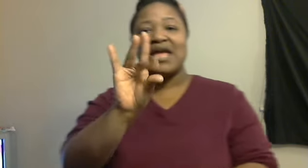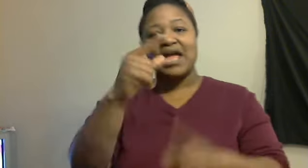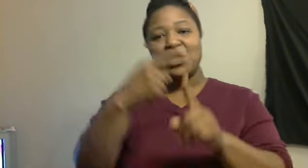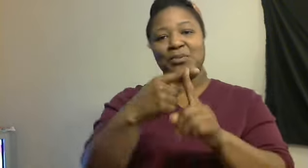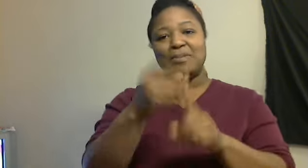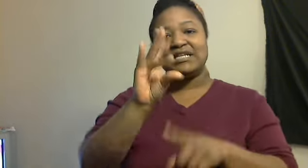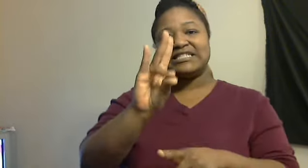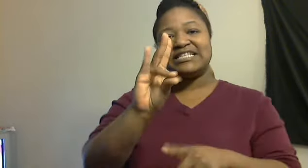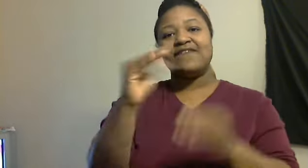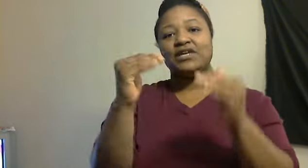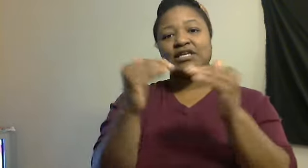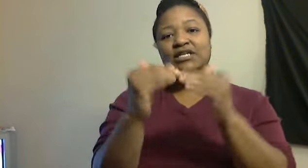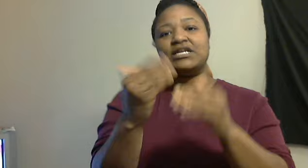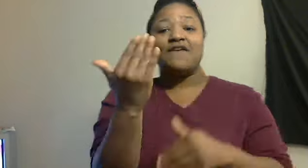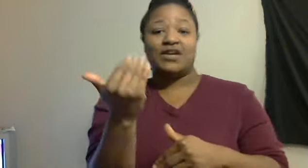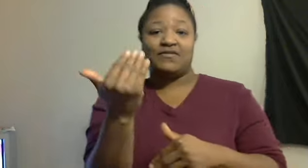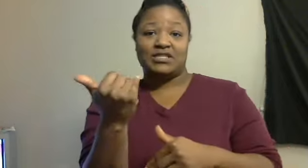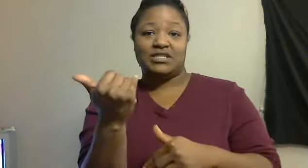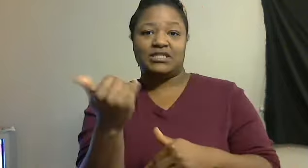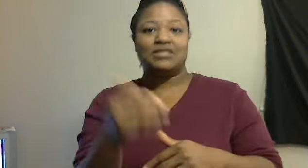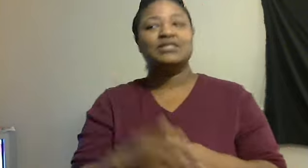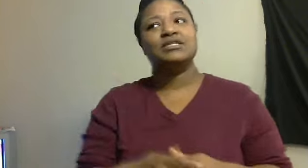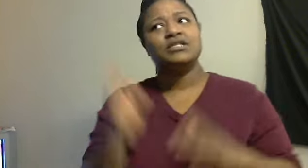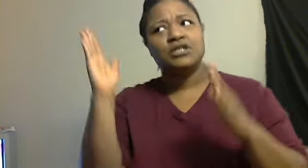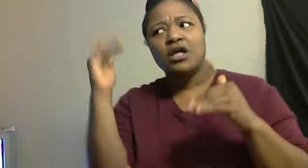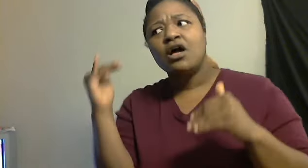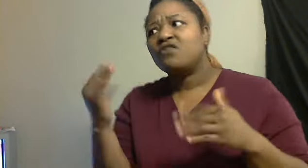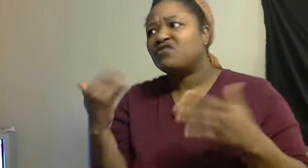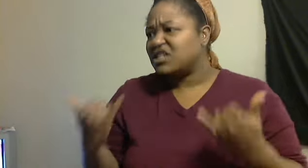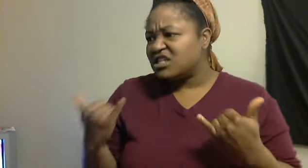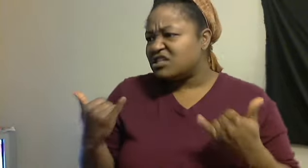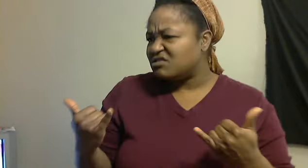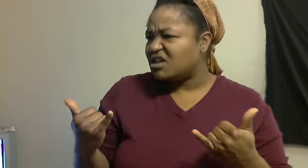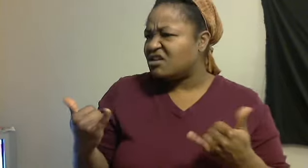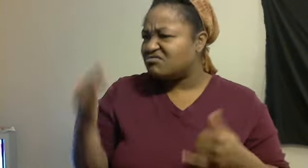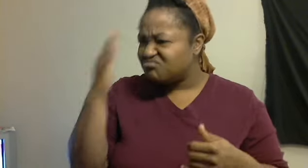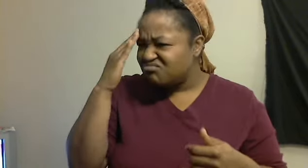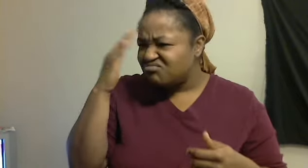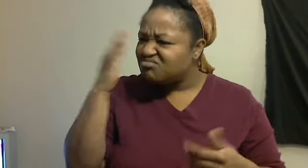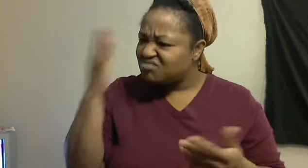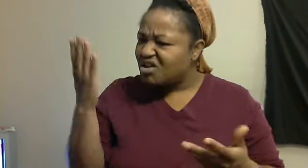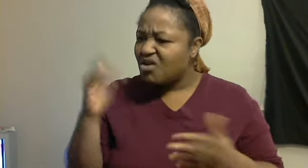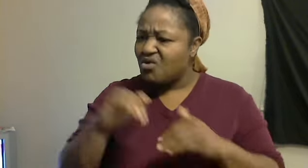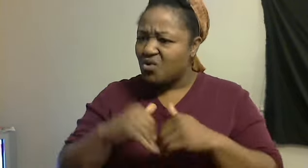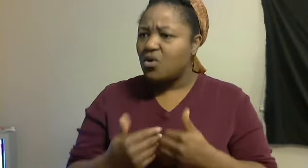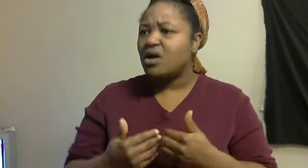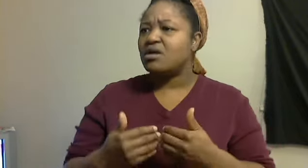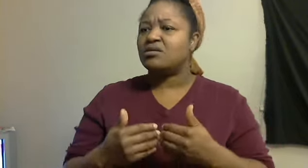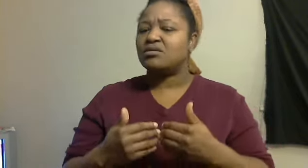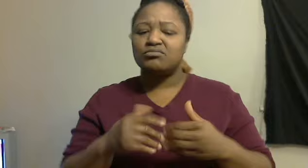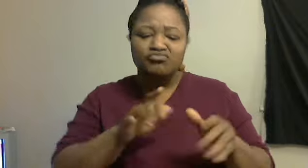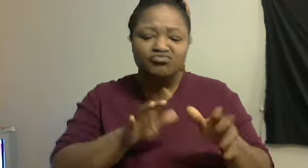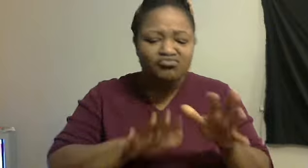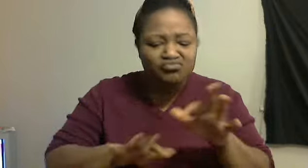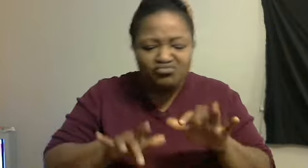So hopefully that gives you a sense of how to do these types of problems. And more than, I guess, this, and you're going to learn